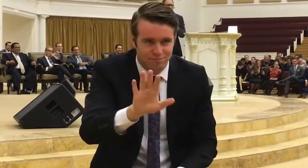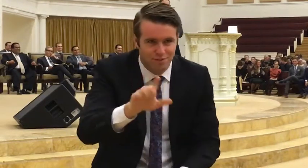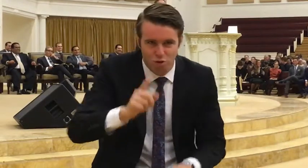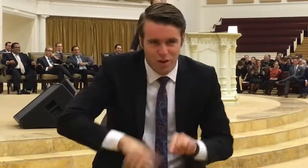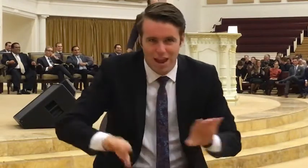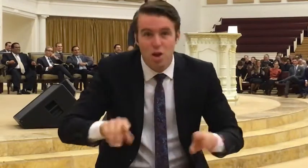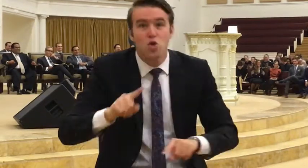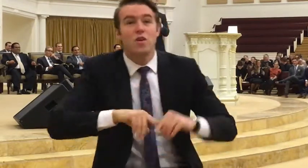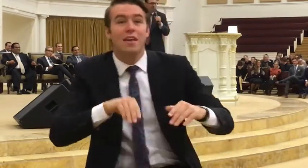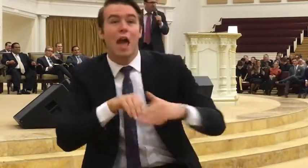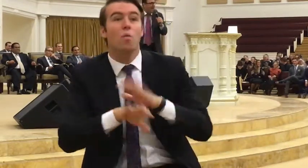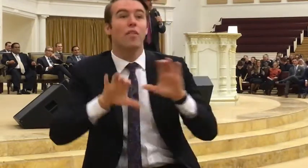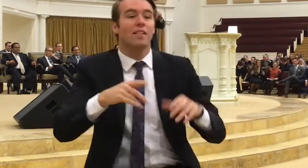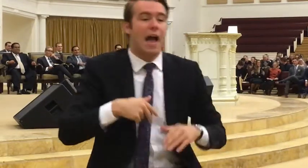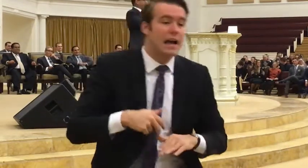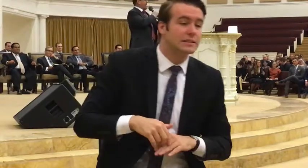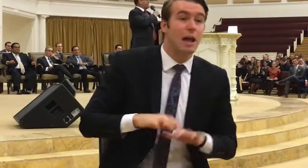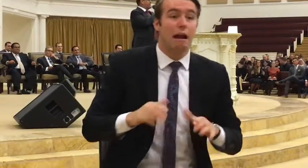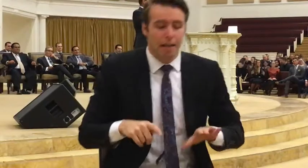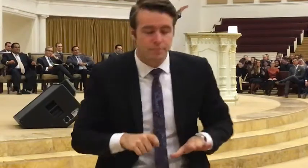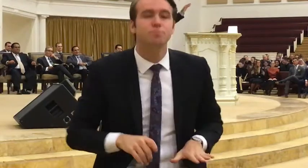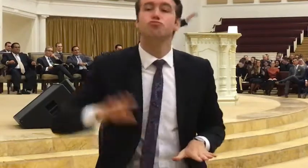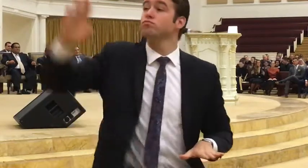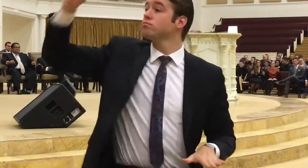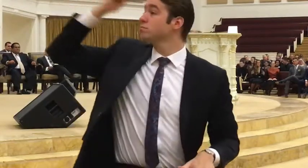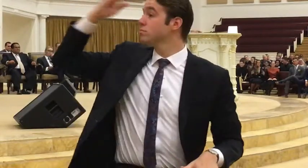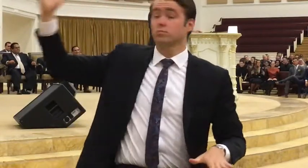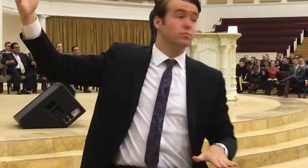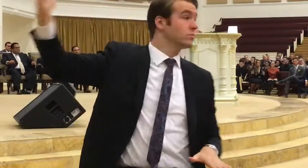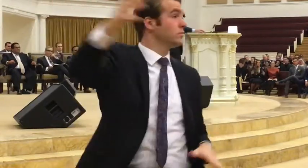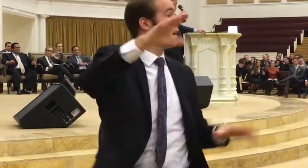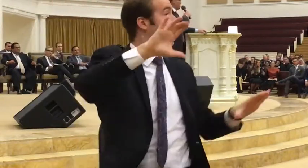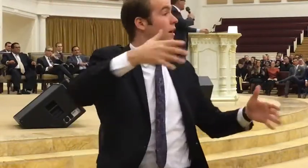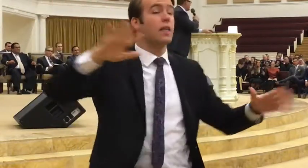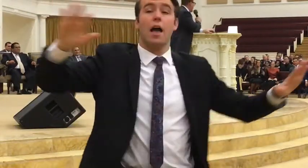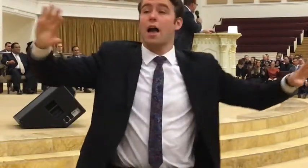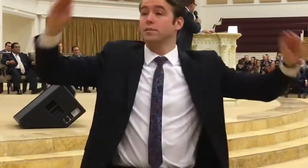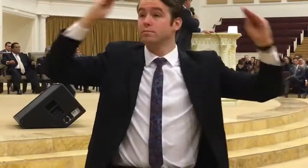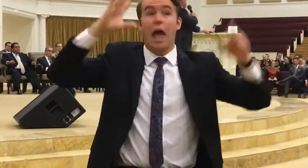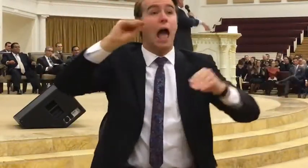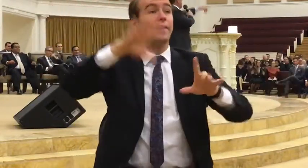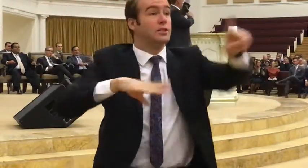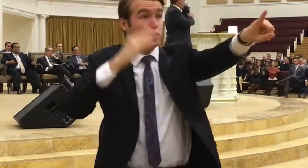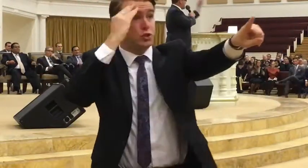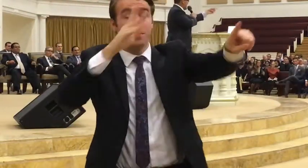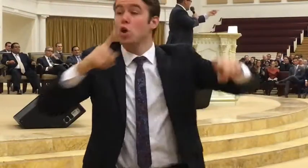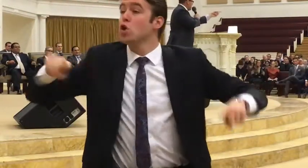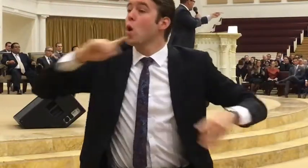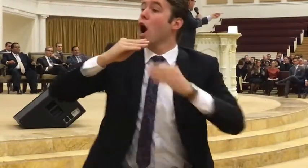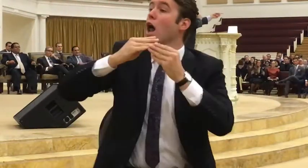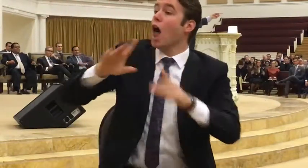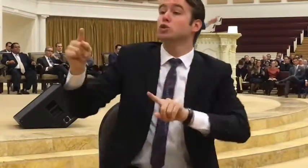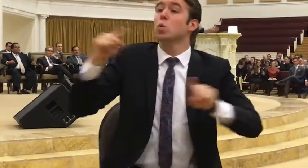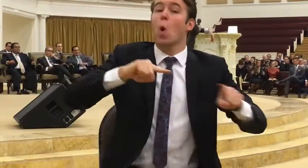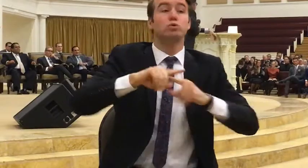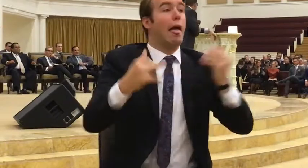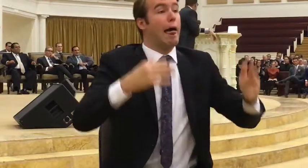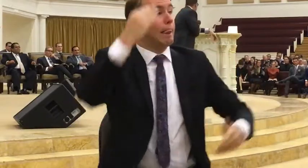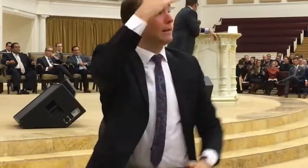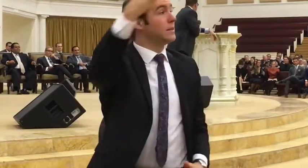You can't walk into the classroom and say, I've come to tell everybody in this class, including the teacher, you are lost and on your way to